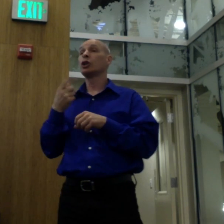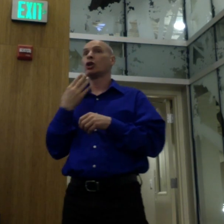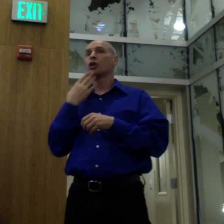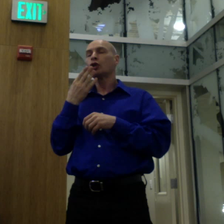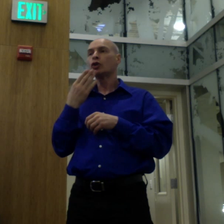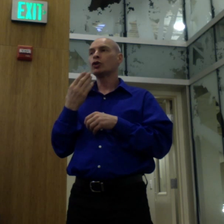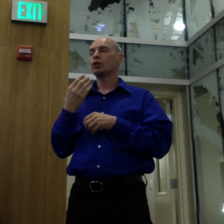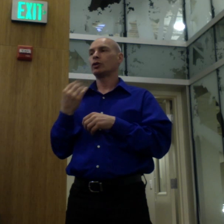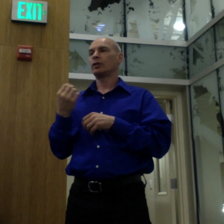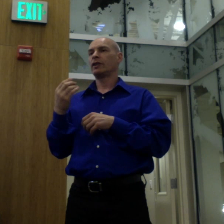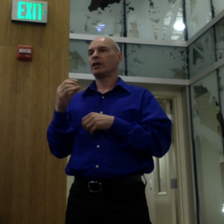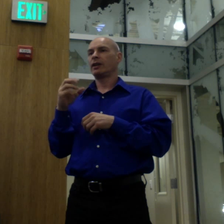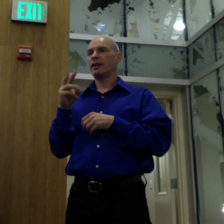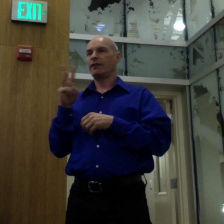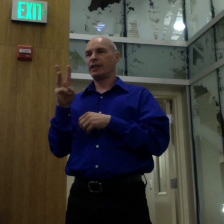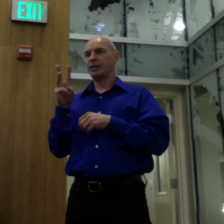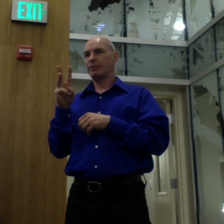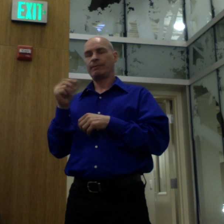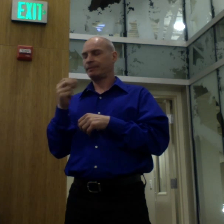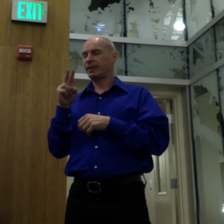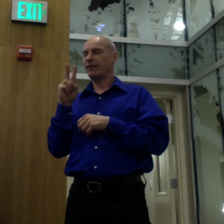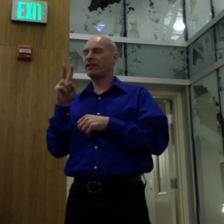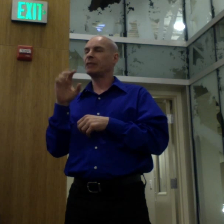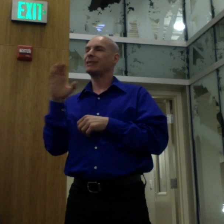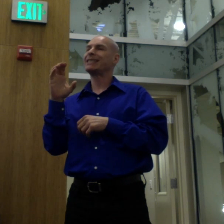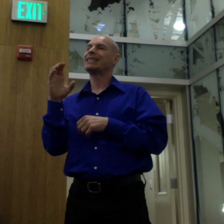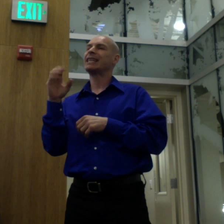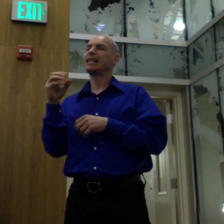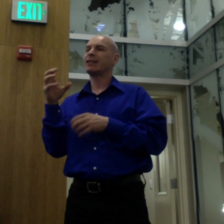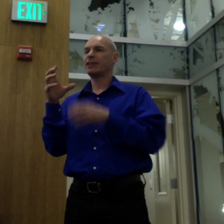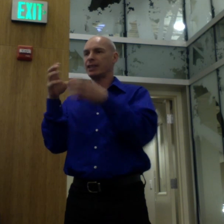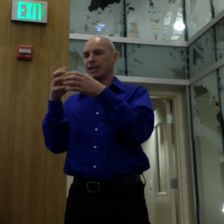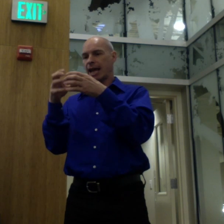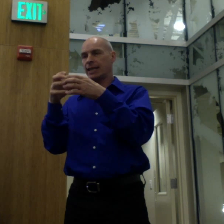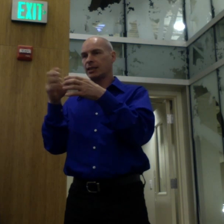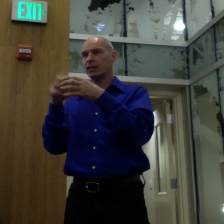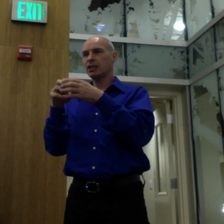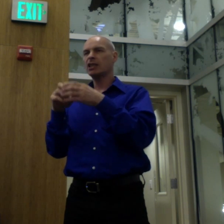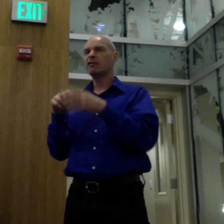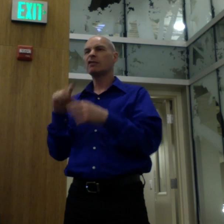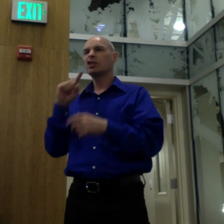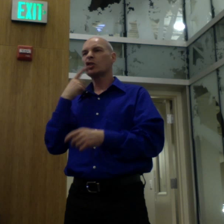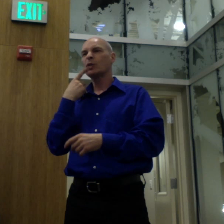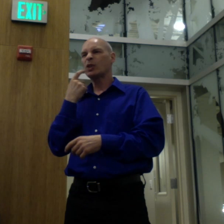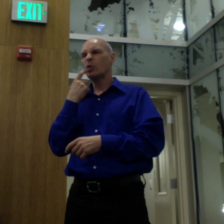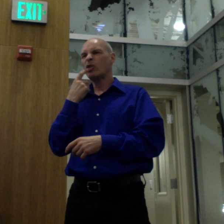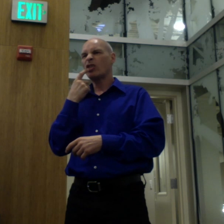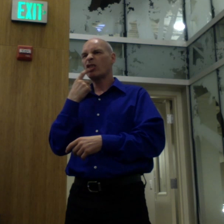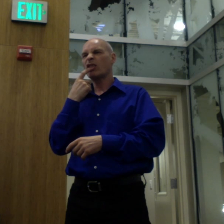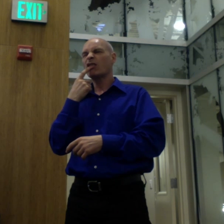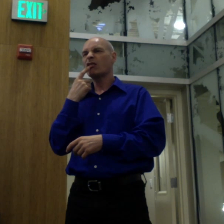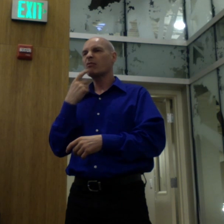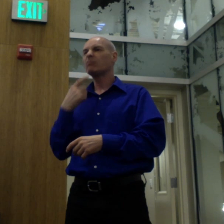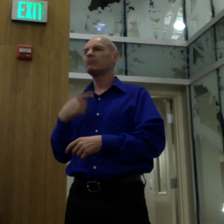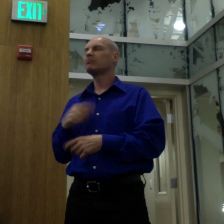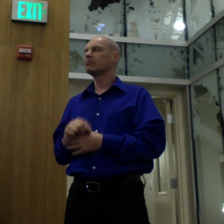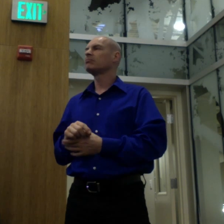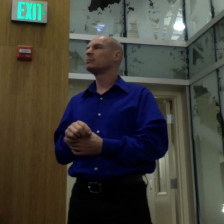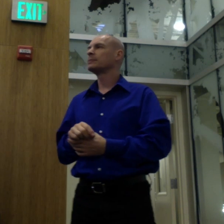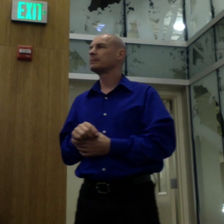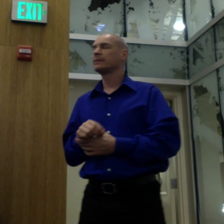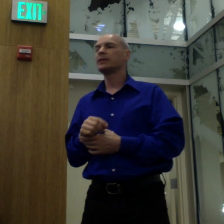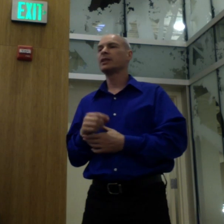of vitamin C, and something that's sweet for the sweet tooth out there. Okay? Food